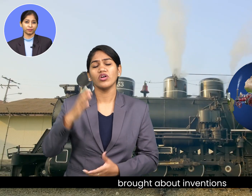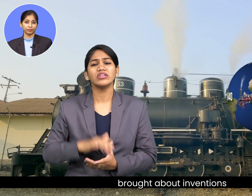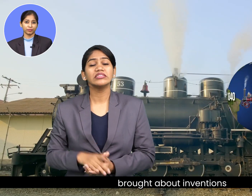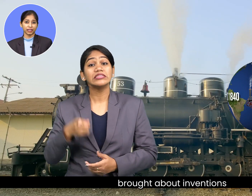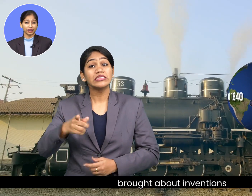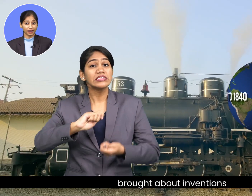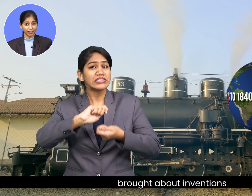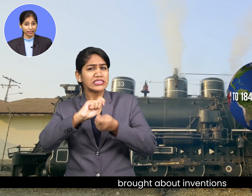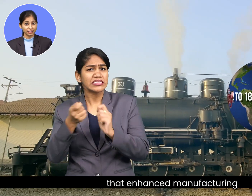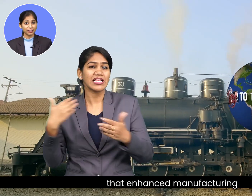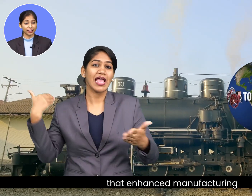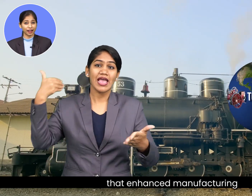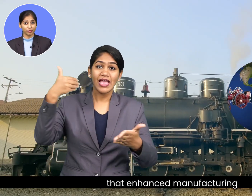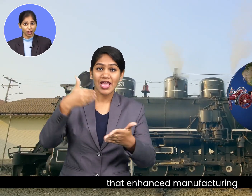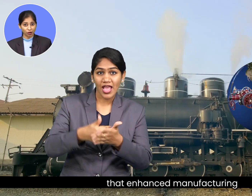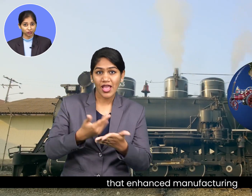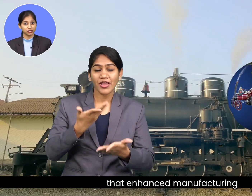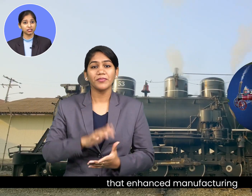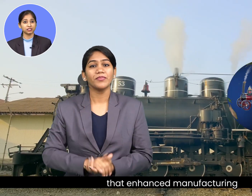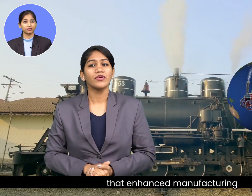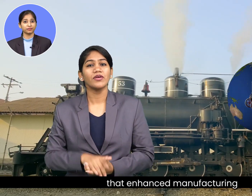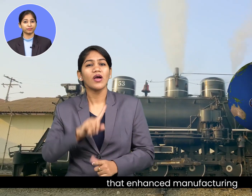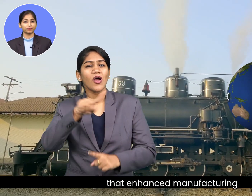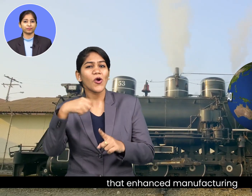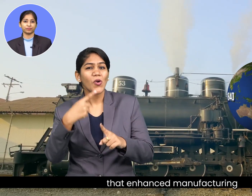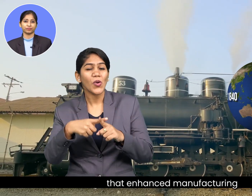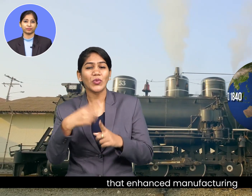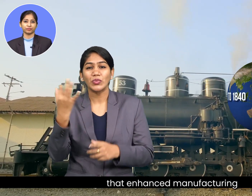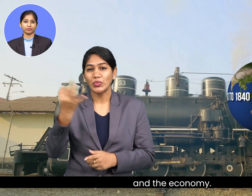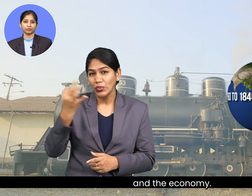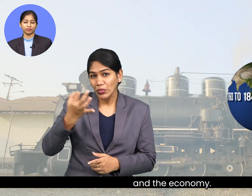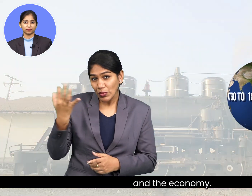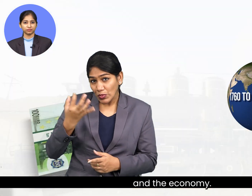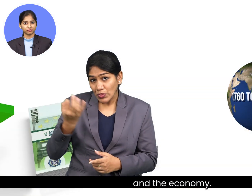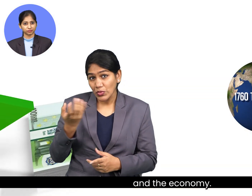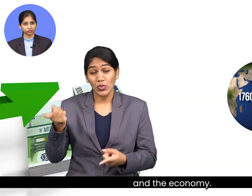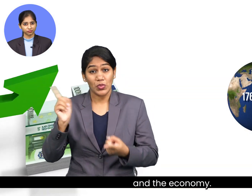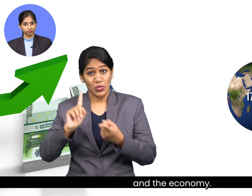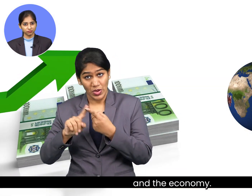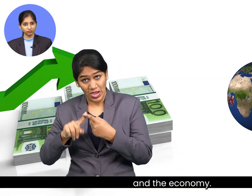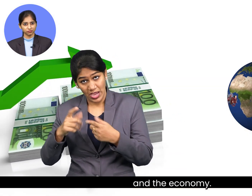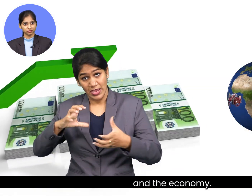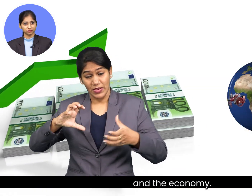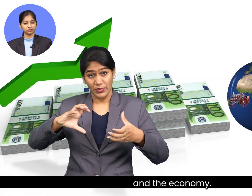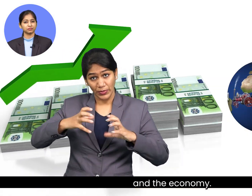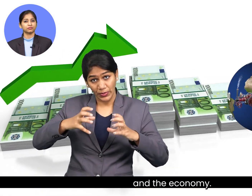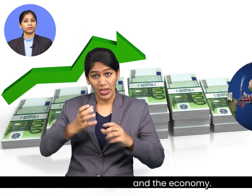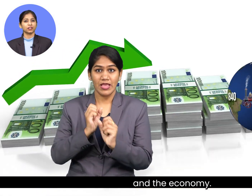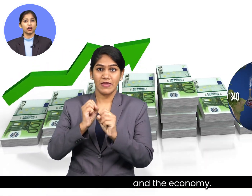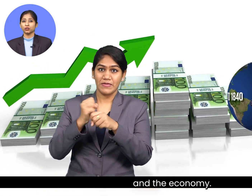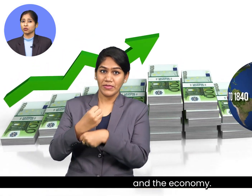about inventions that enhanced manufacturing and the economy.